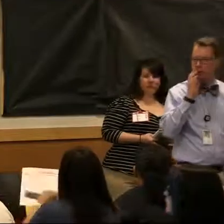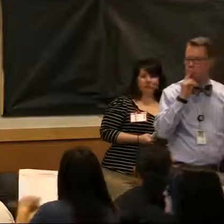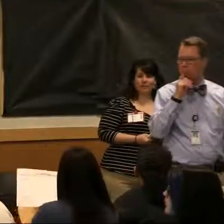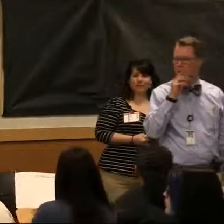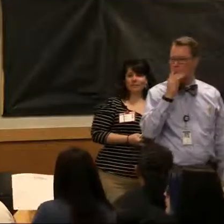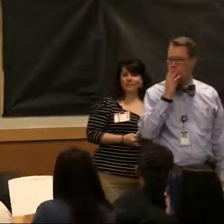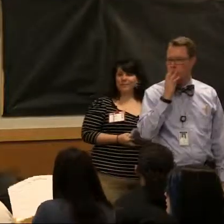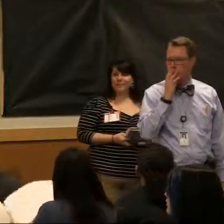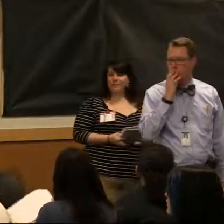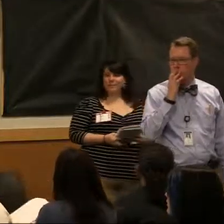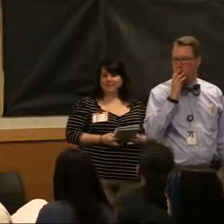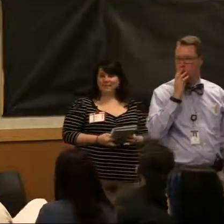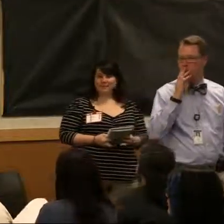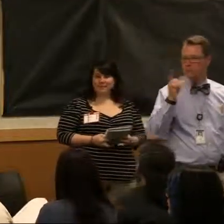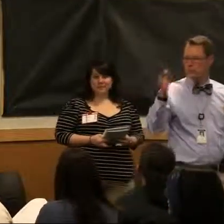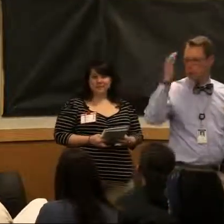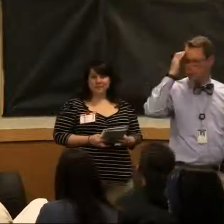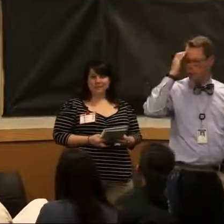Right.